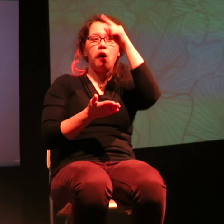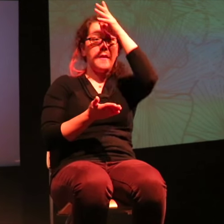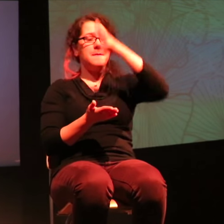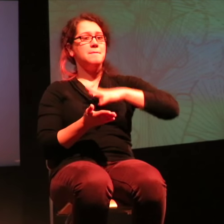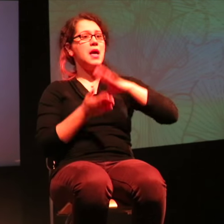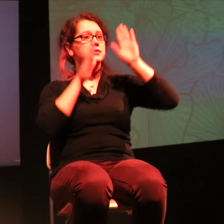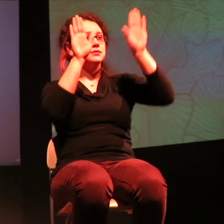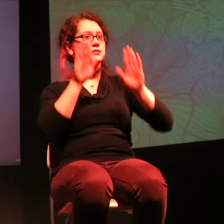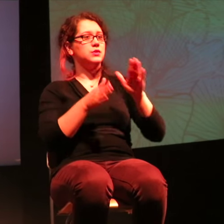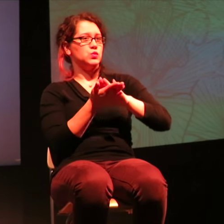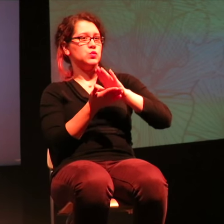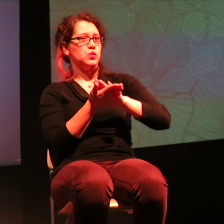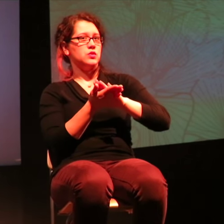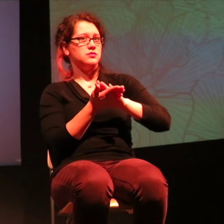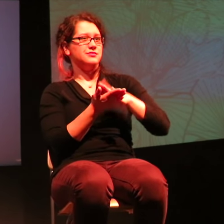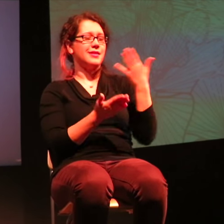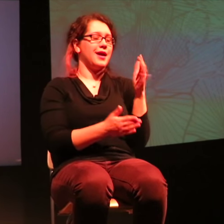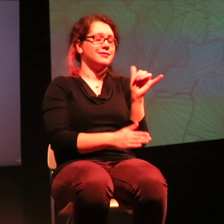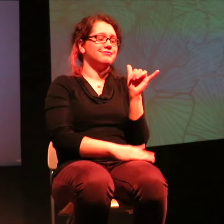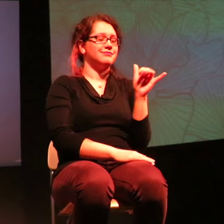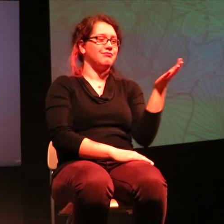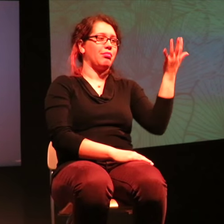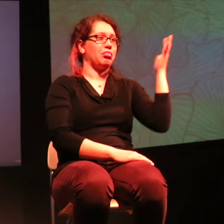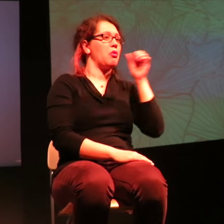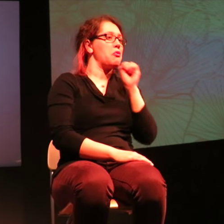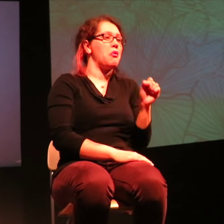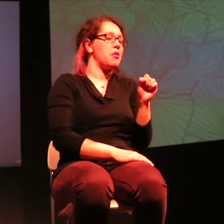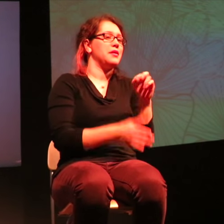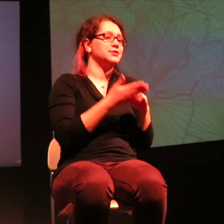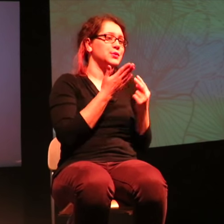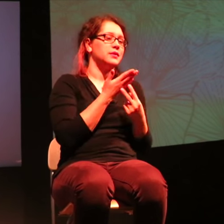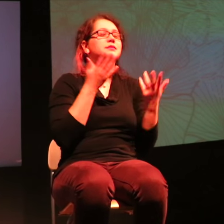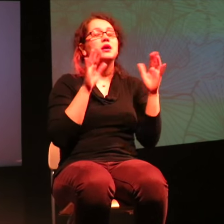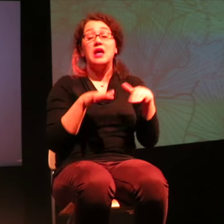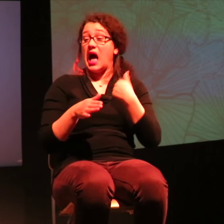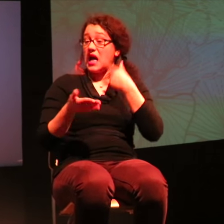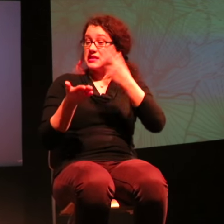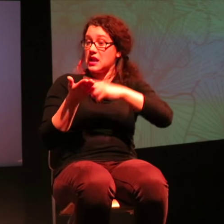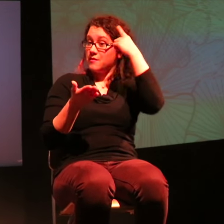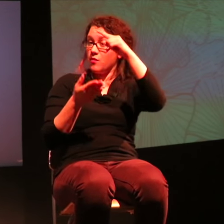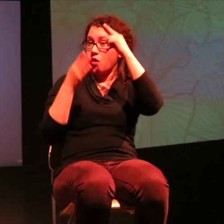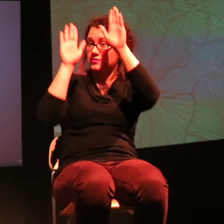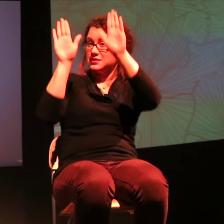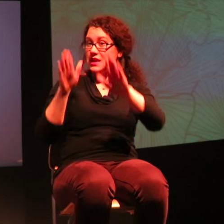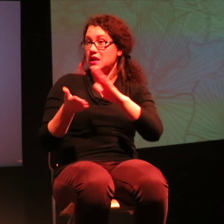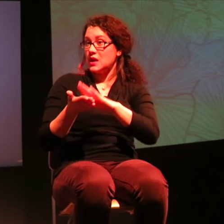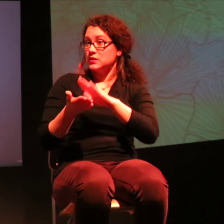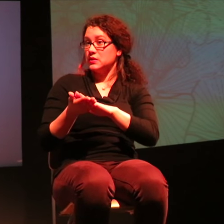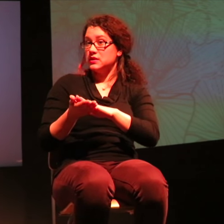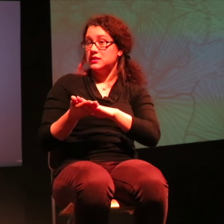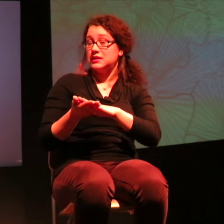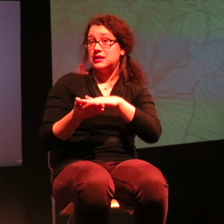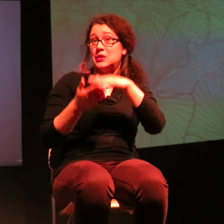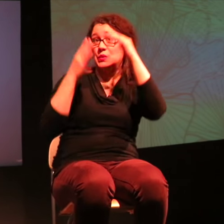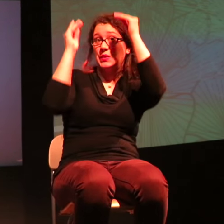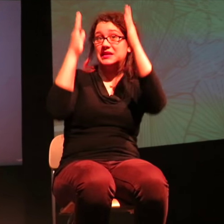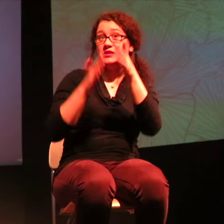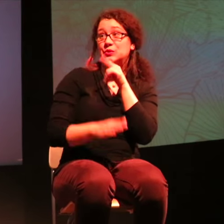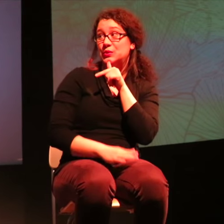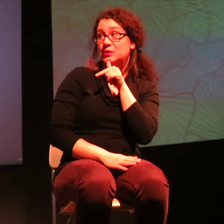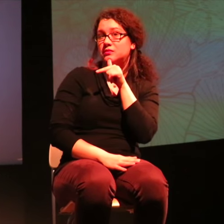Sunday school. They do like an old school Sunday school at their church. I got signed up for this Sunday school. And guess who's the teacher? Pastor Mel is the